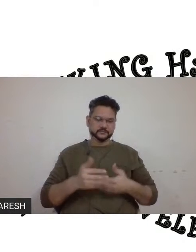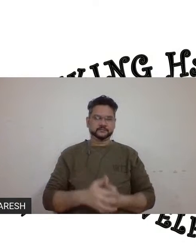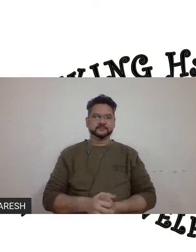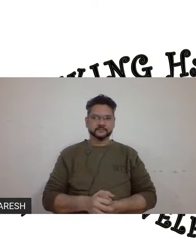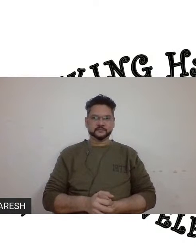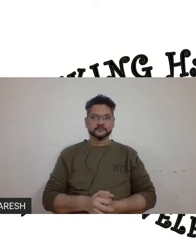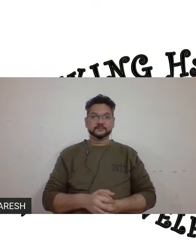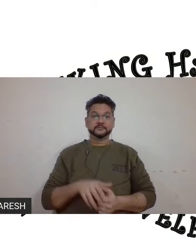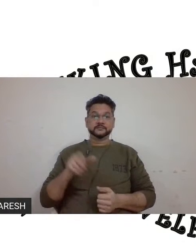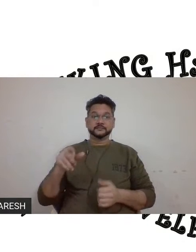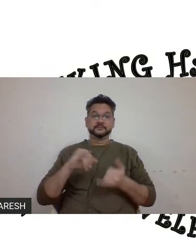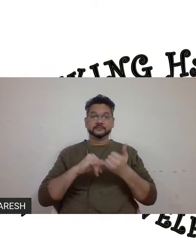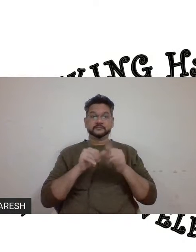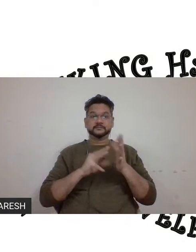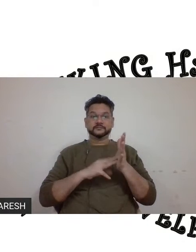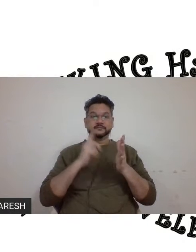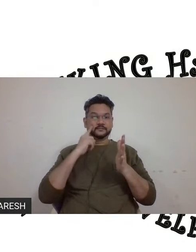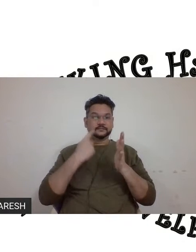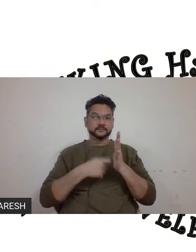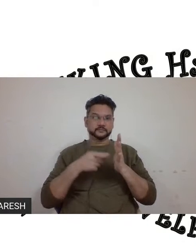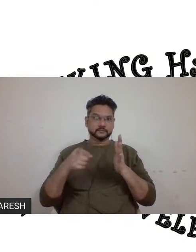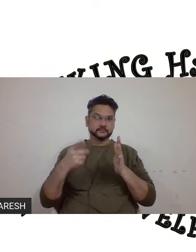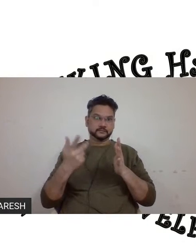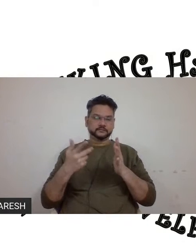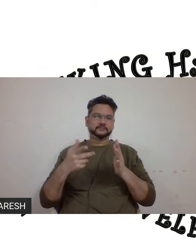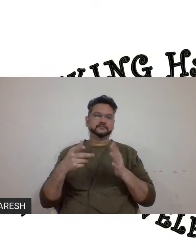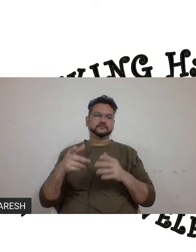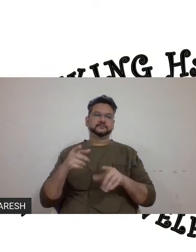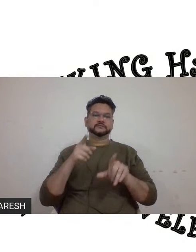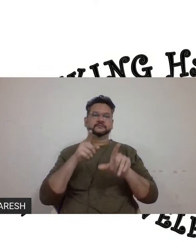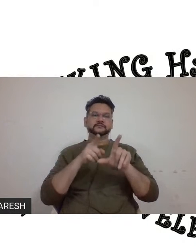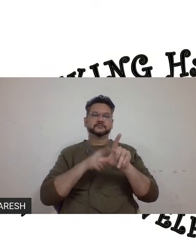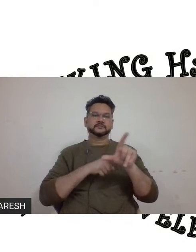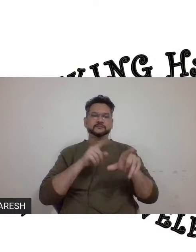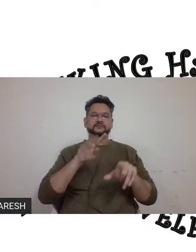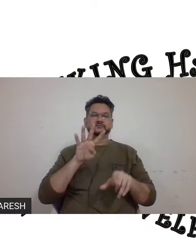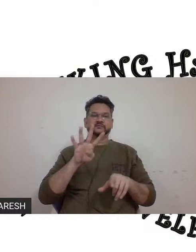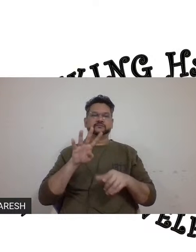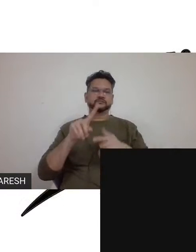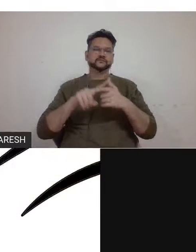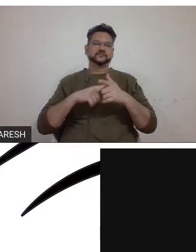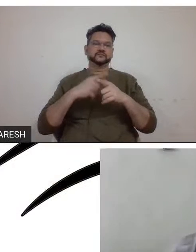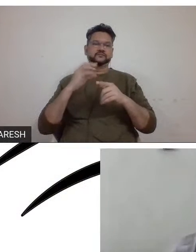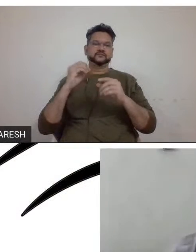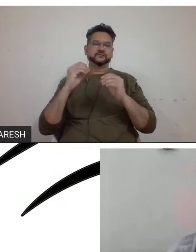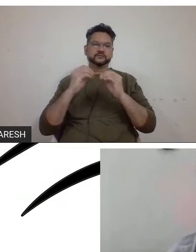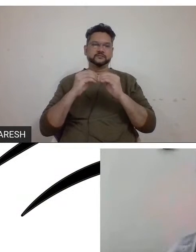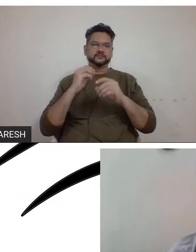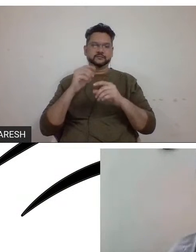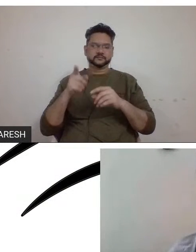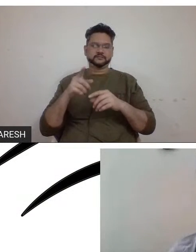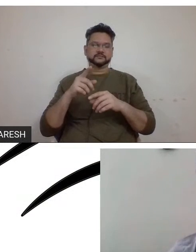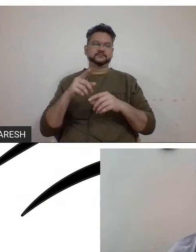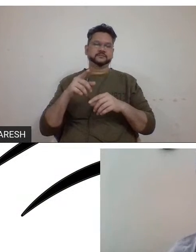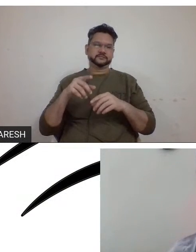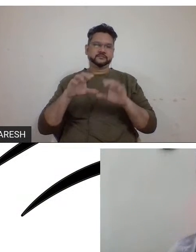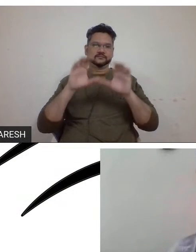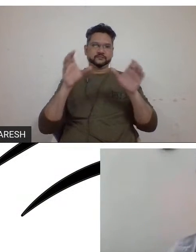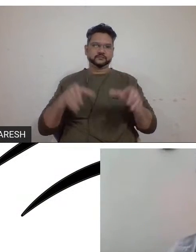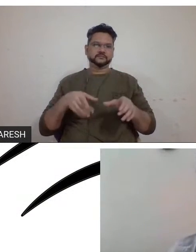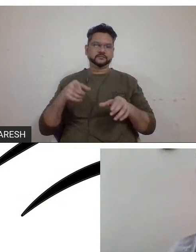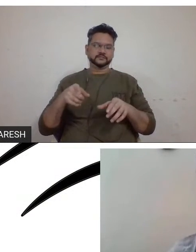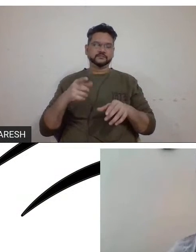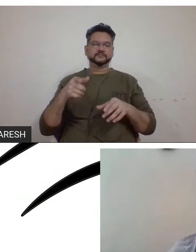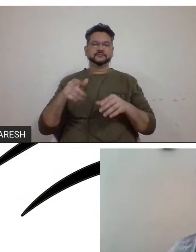Sir heads one of the flagship program of Youth for Jobs Foundation, which focuses on skilling